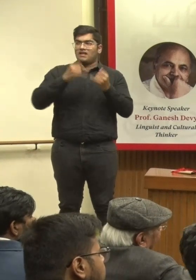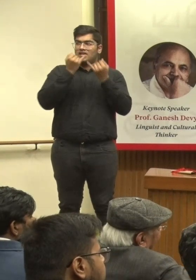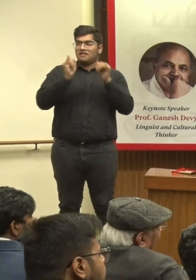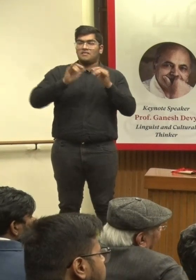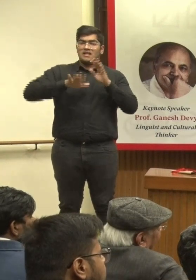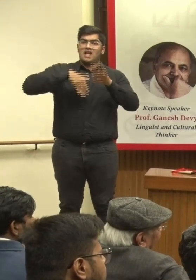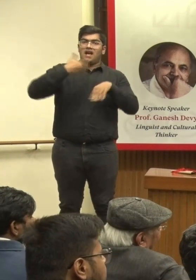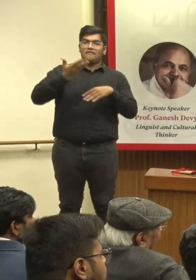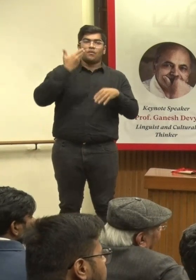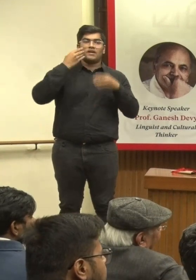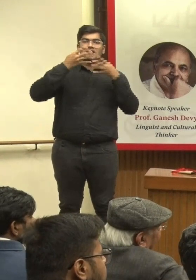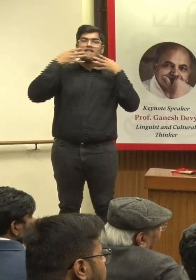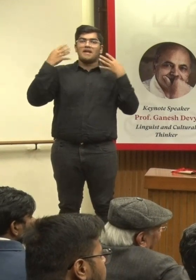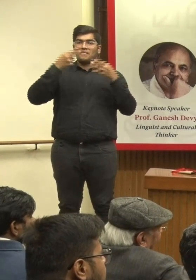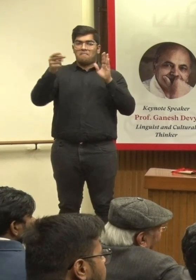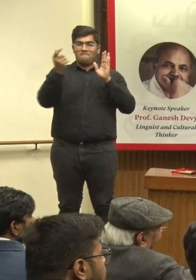defined,